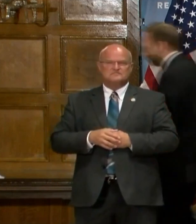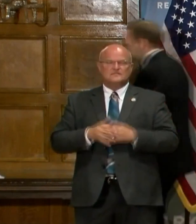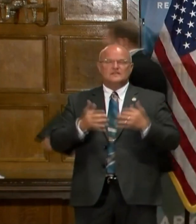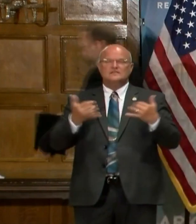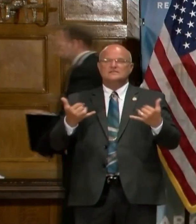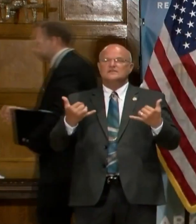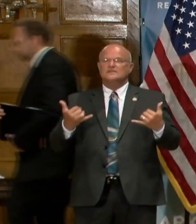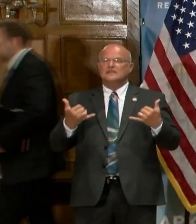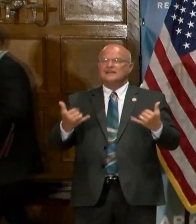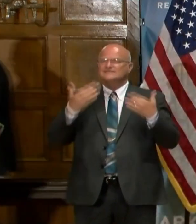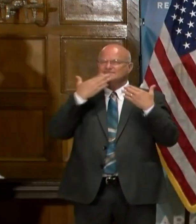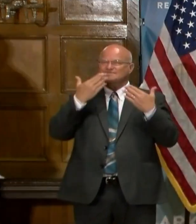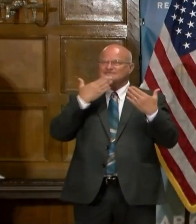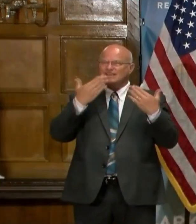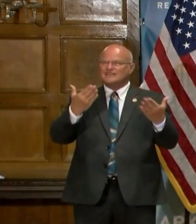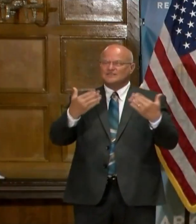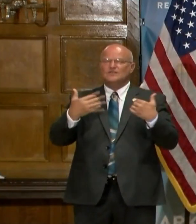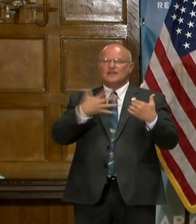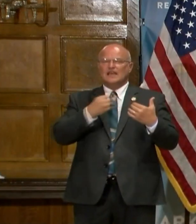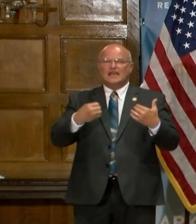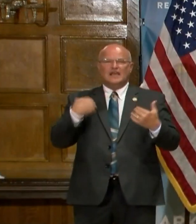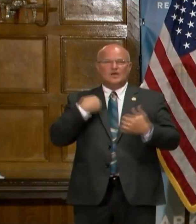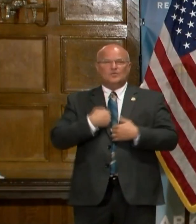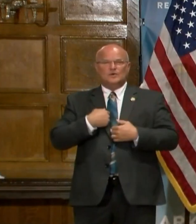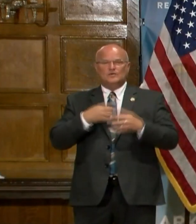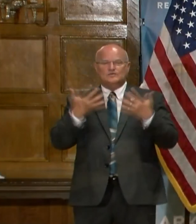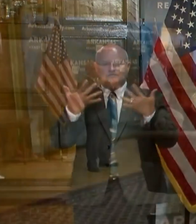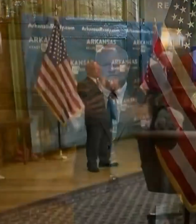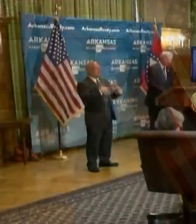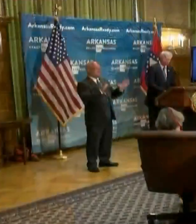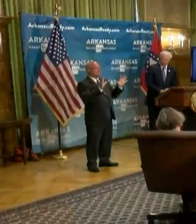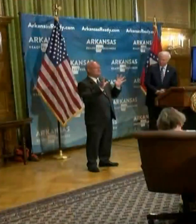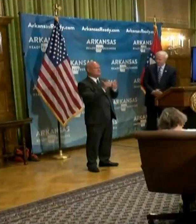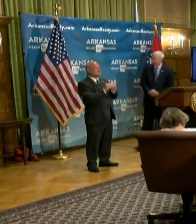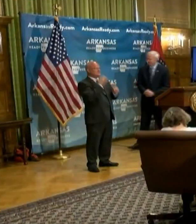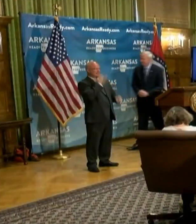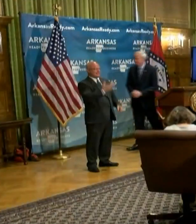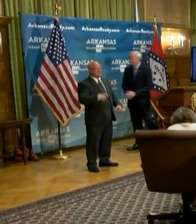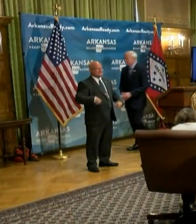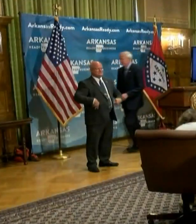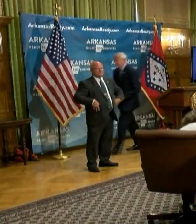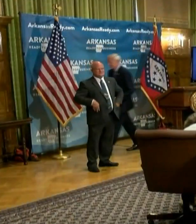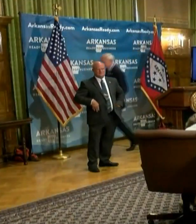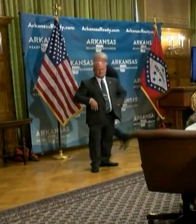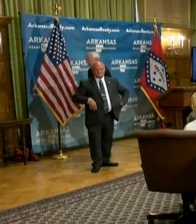With that, thank you, and we will convene again. Thank you.